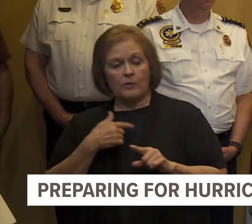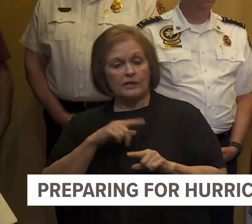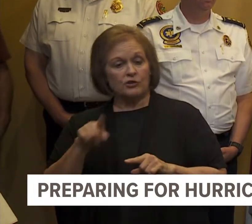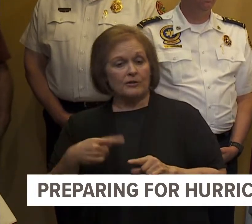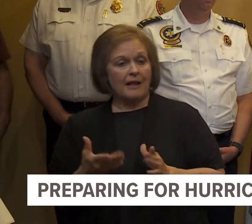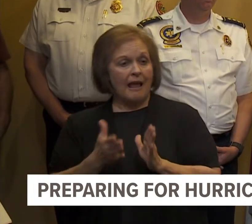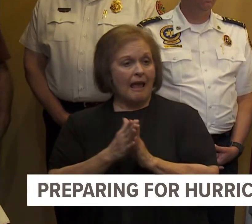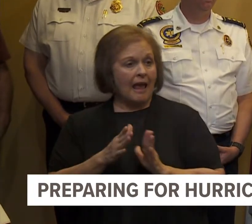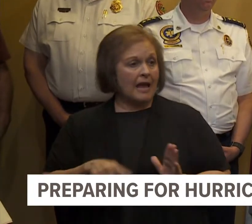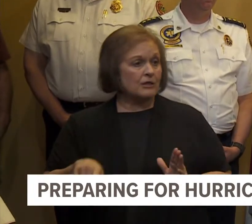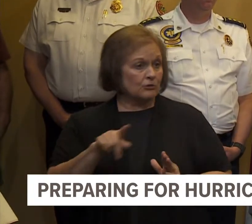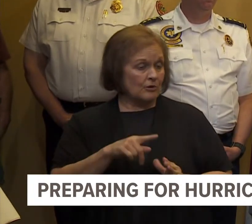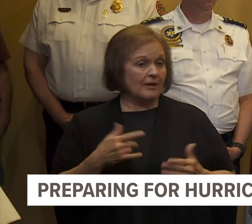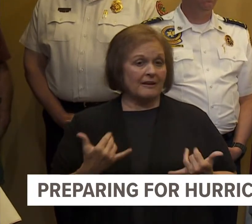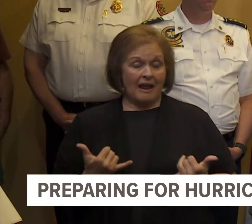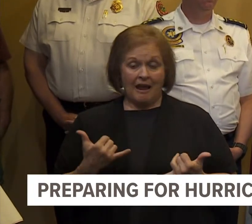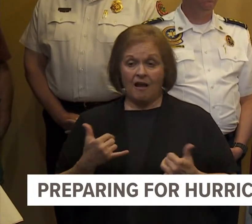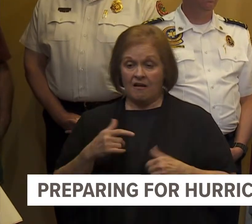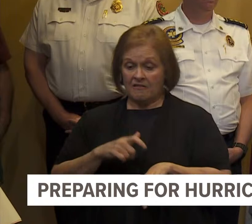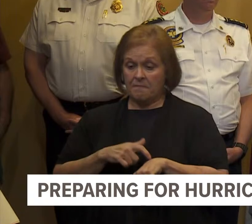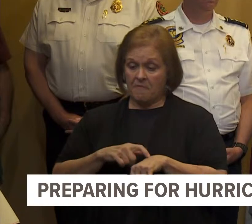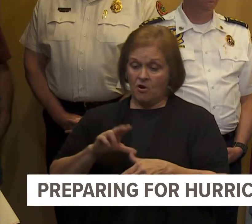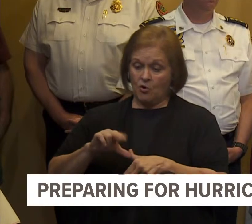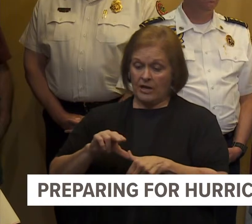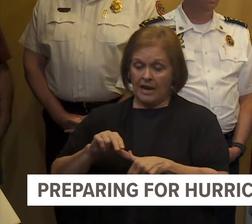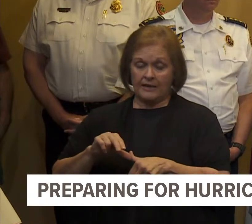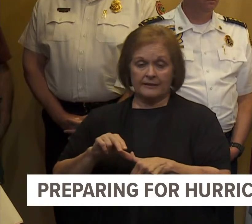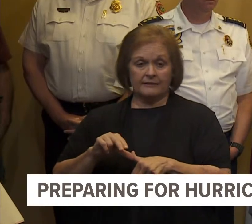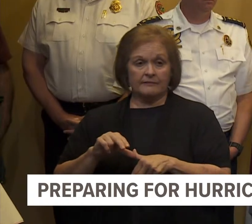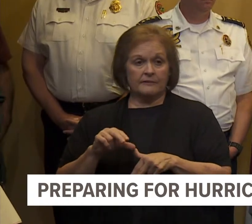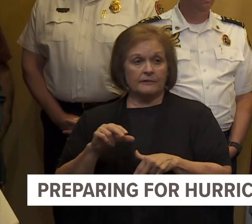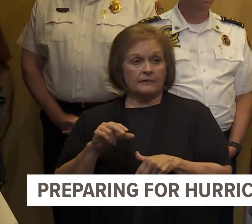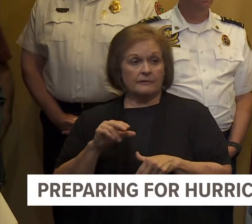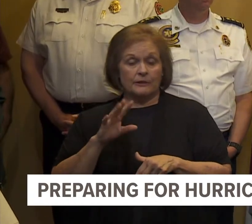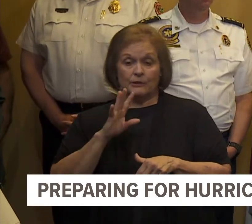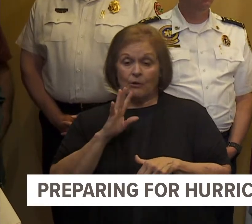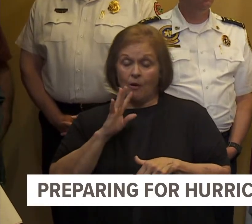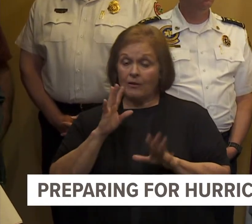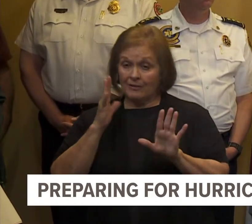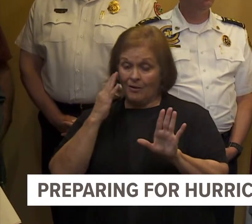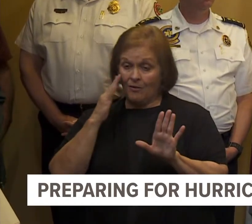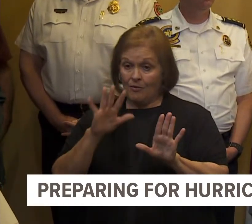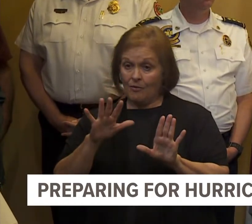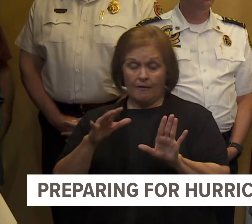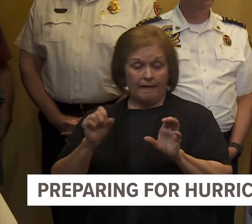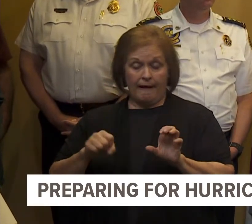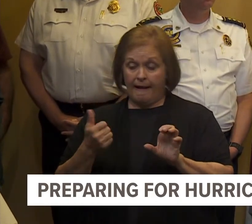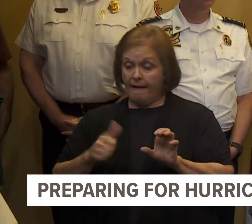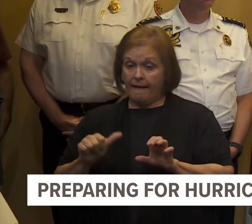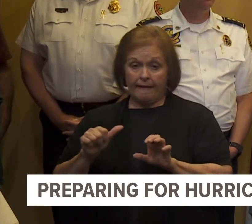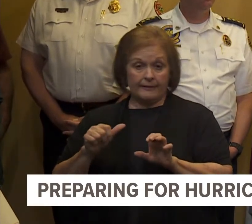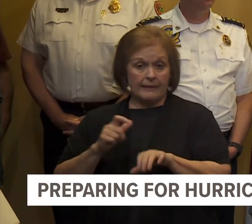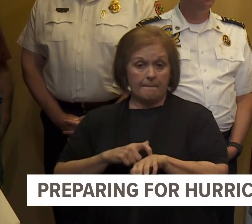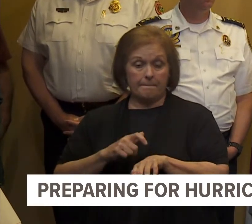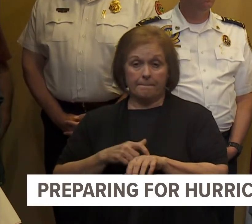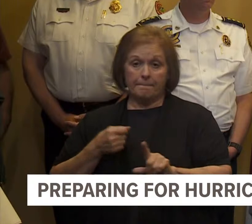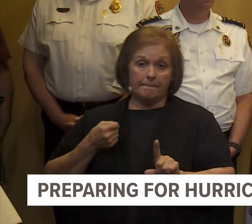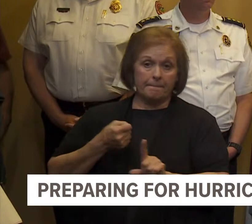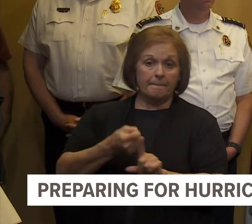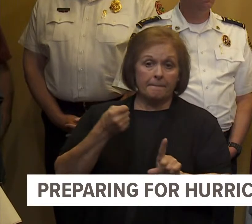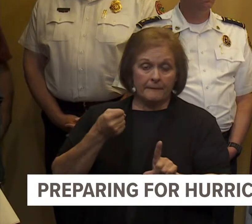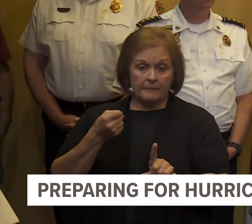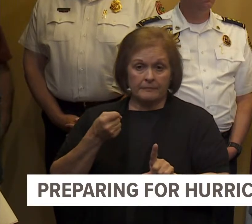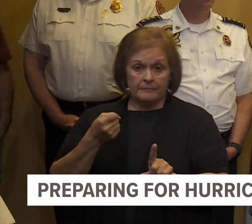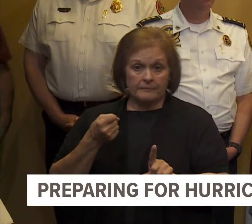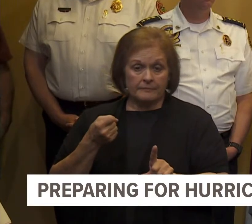ask as we come into this hurricane season, and we talked about it only takes one to hit the city. And